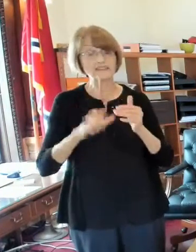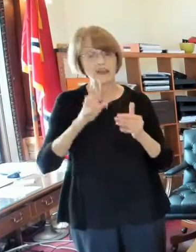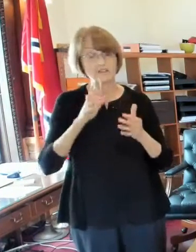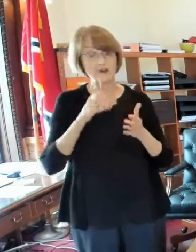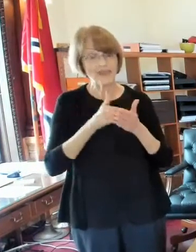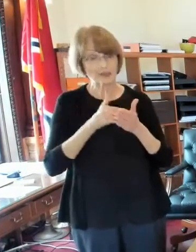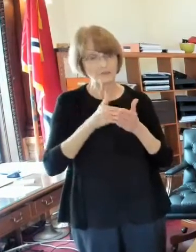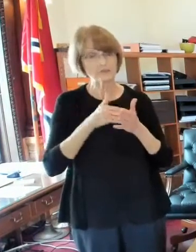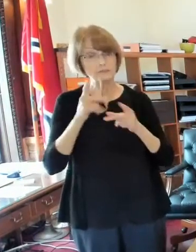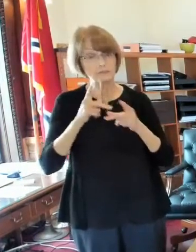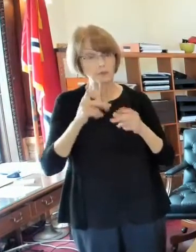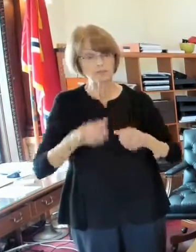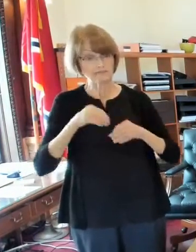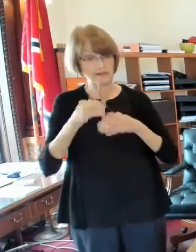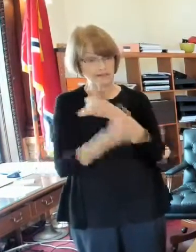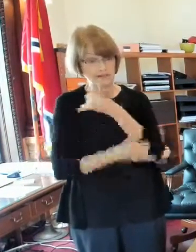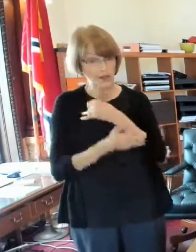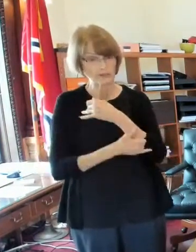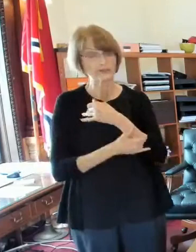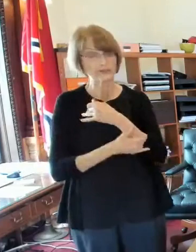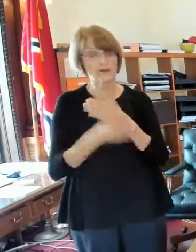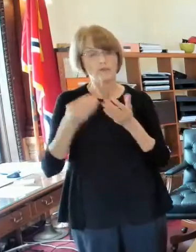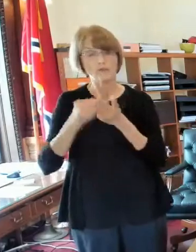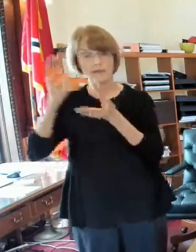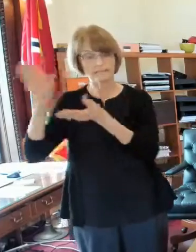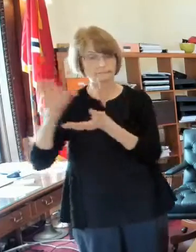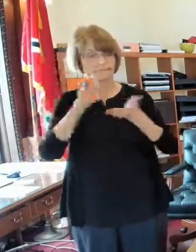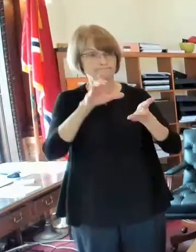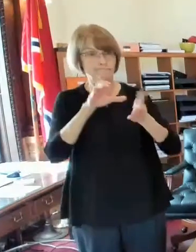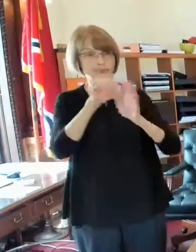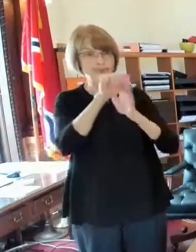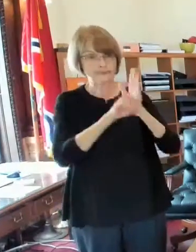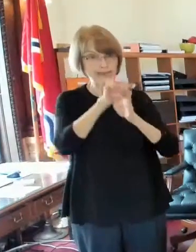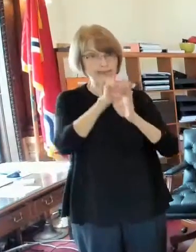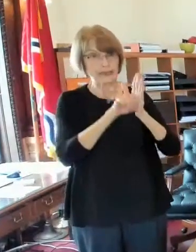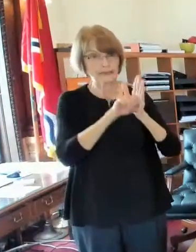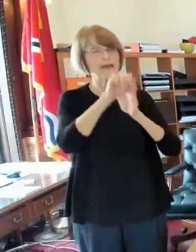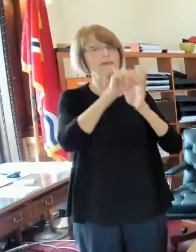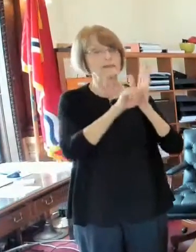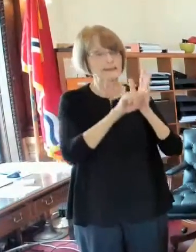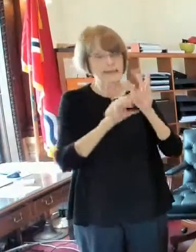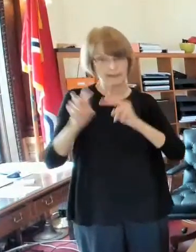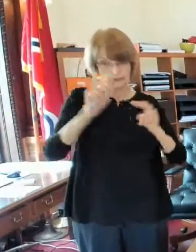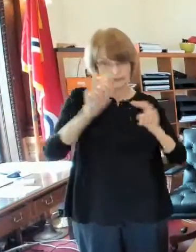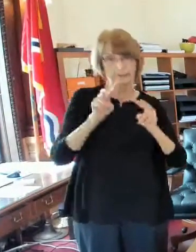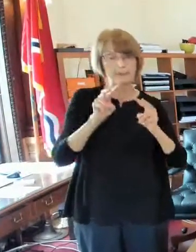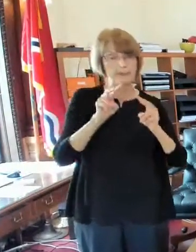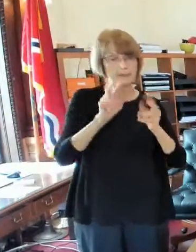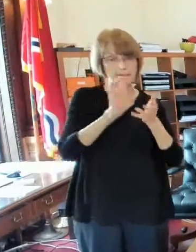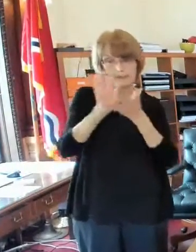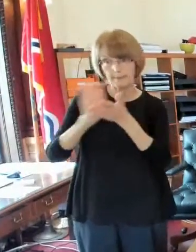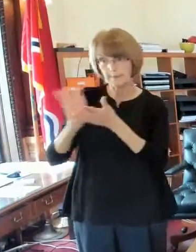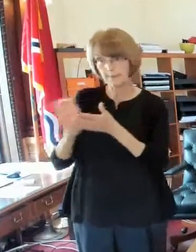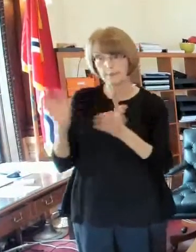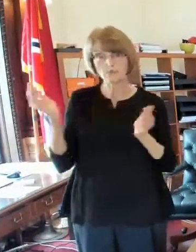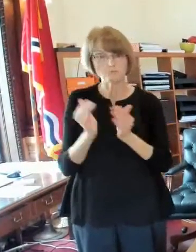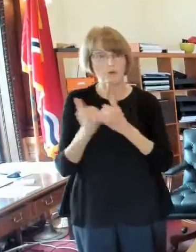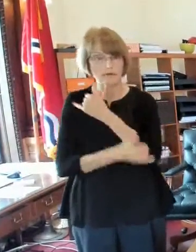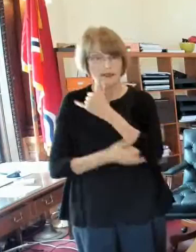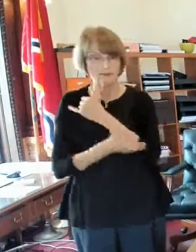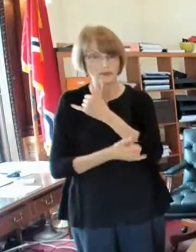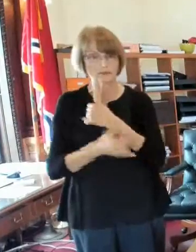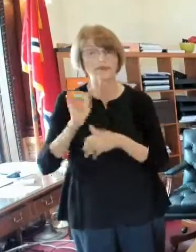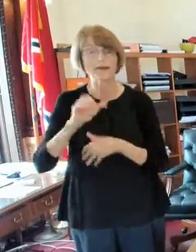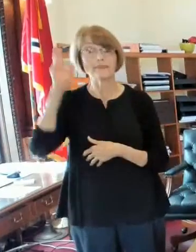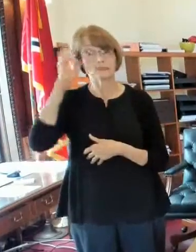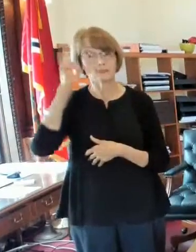allocated money back to the smaller counties. And that's the reason that we that St. Louis